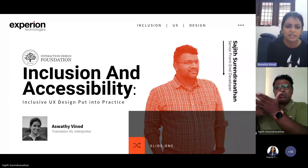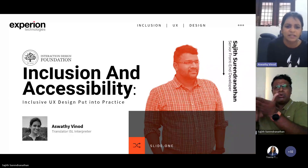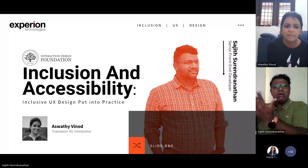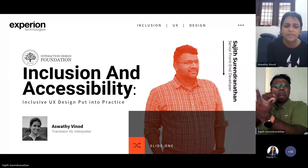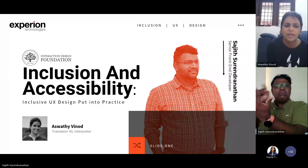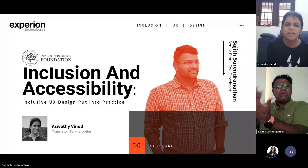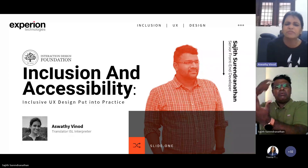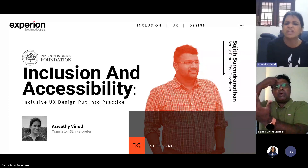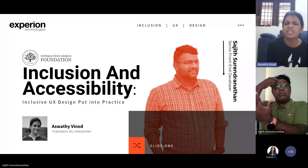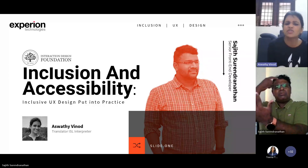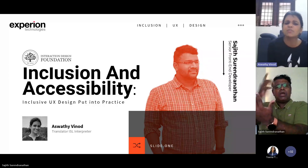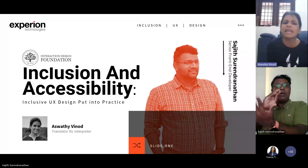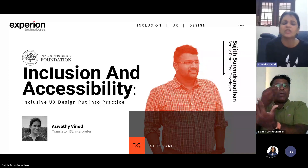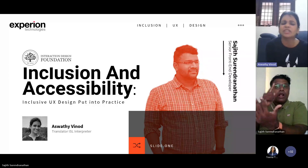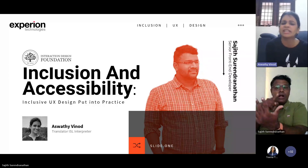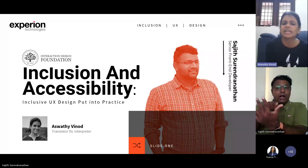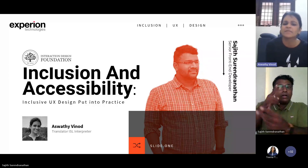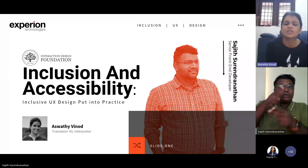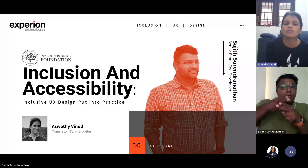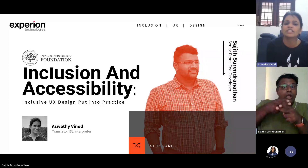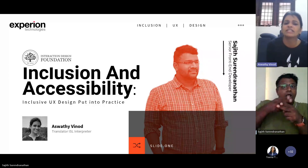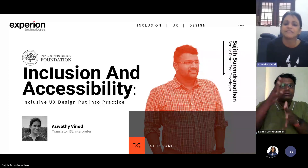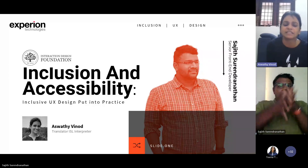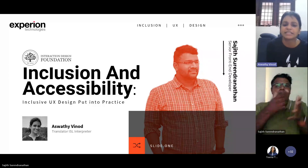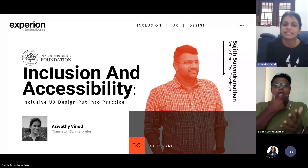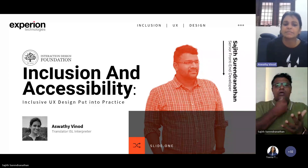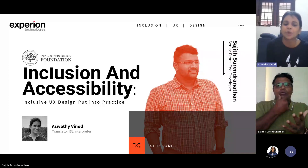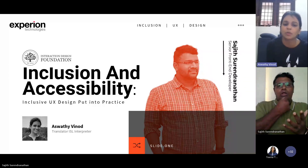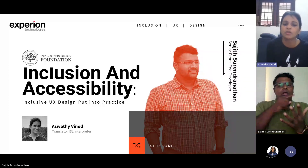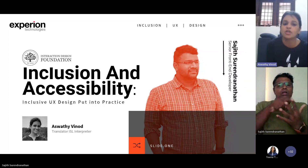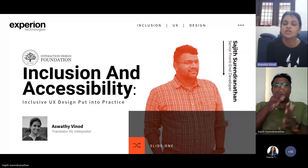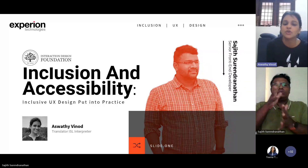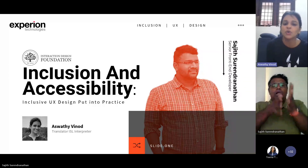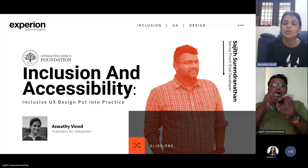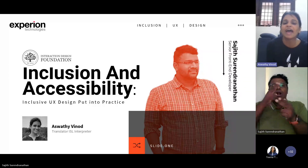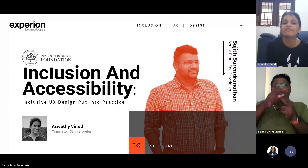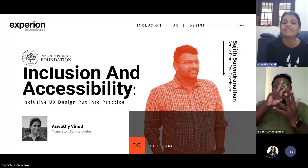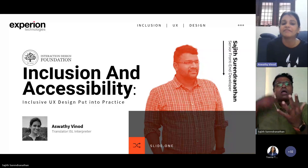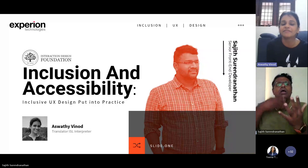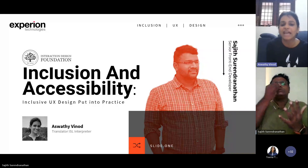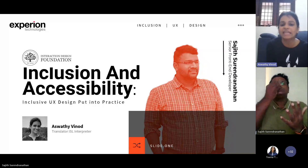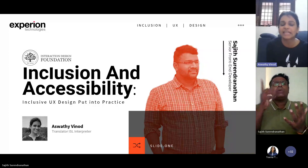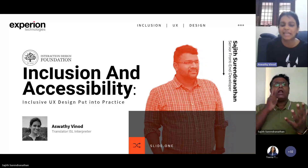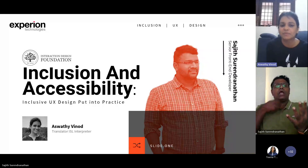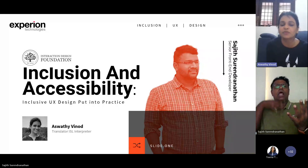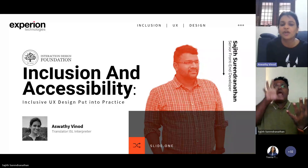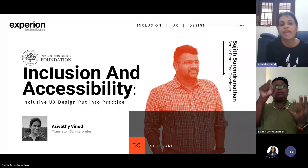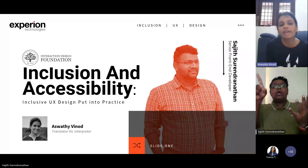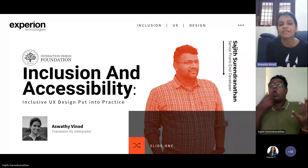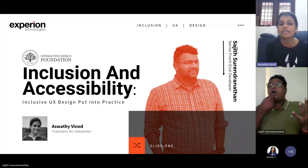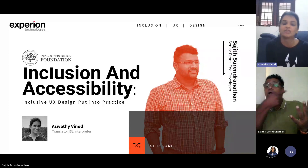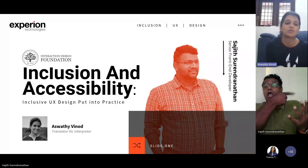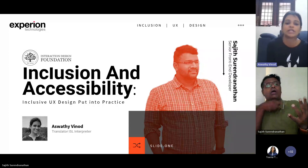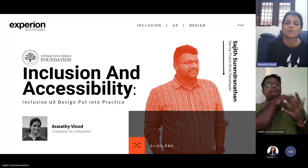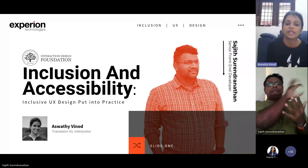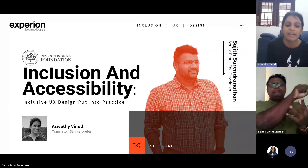names. But for us to spell out their names is often a difficulty, it's a problem. So we have deaf sign names for